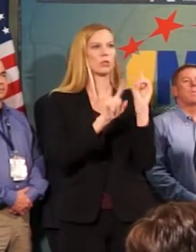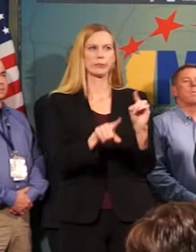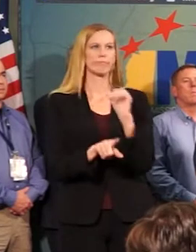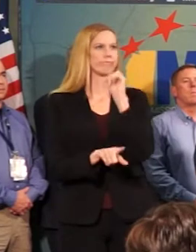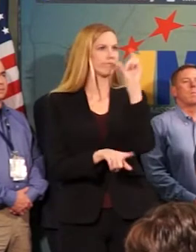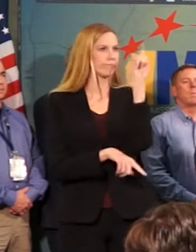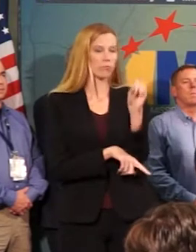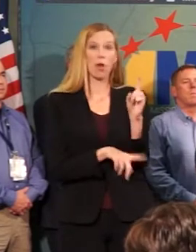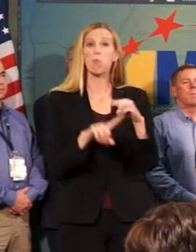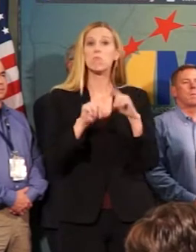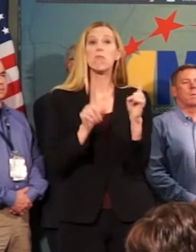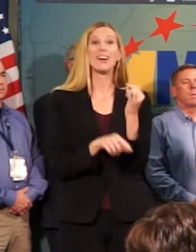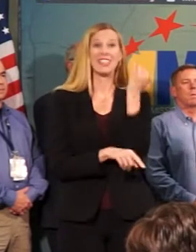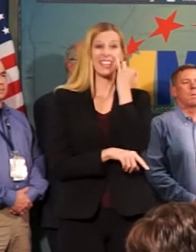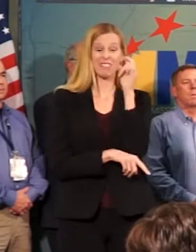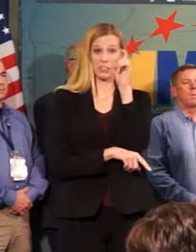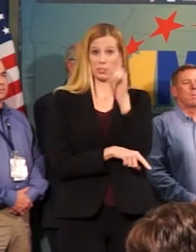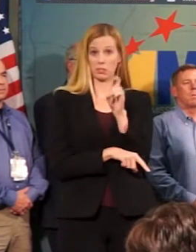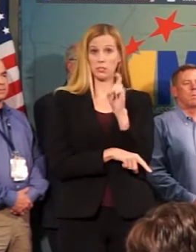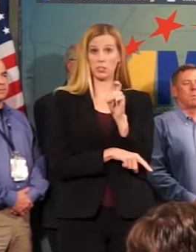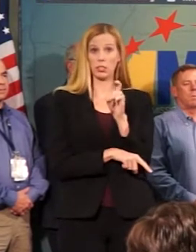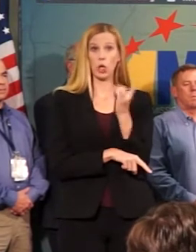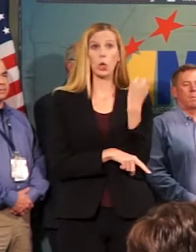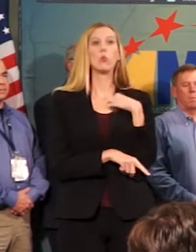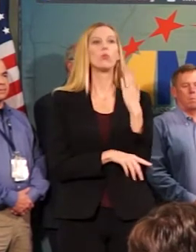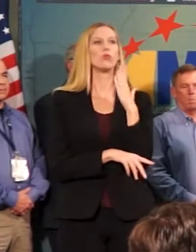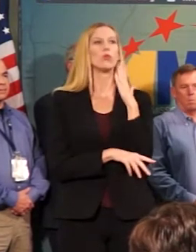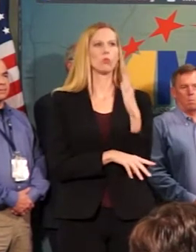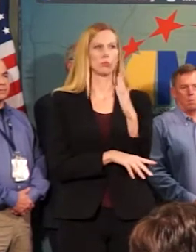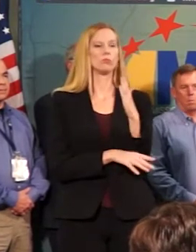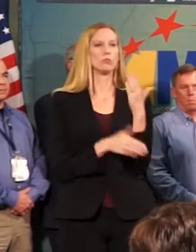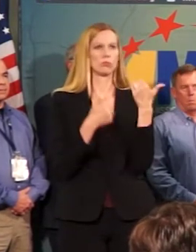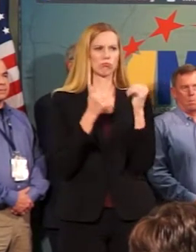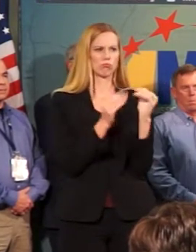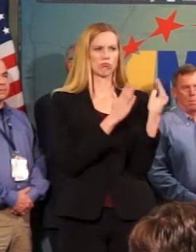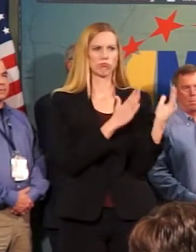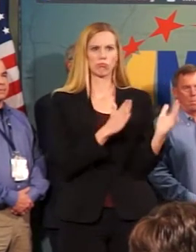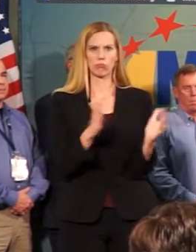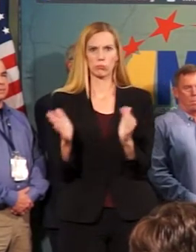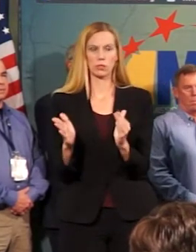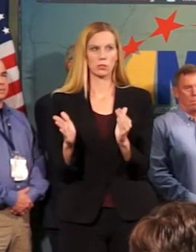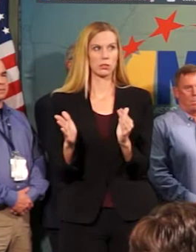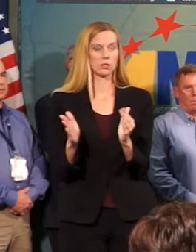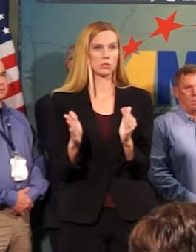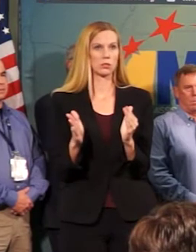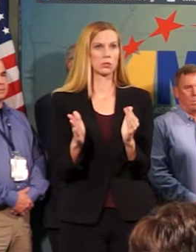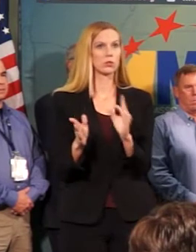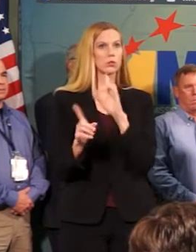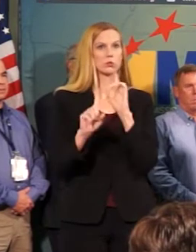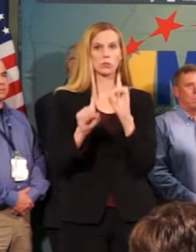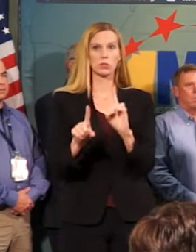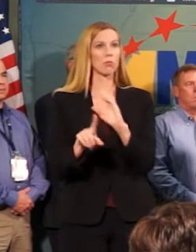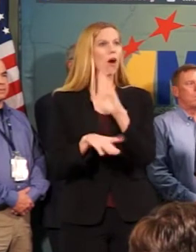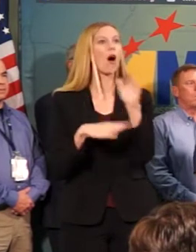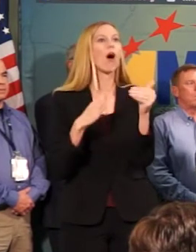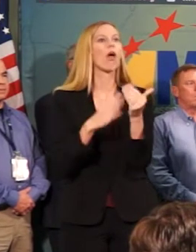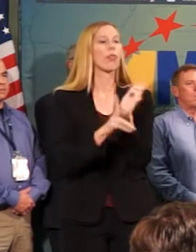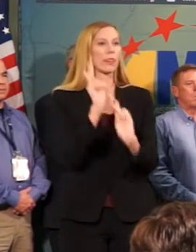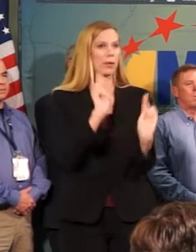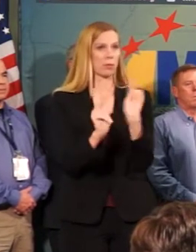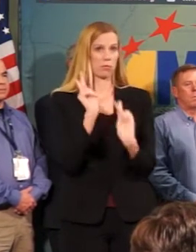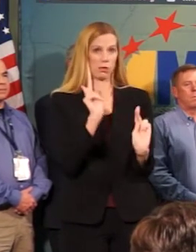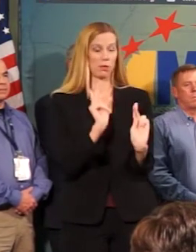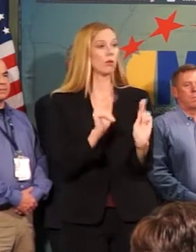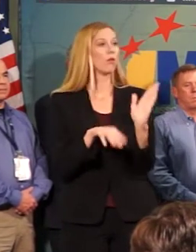But believe me, if we do, we will be prepared to respond to those people, particularly on the Mississippi